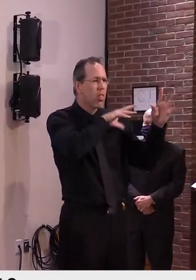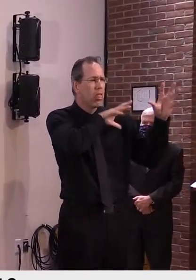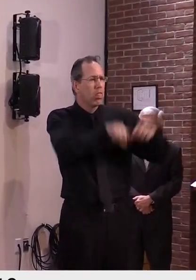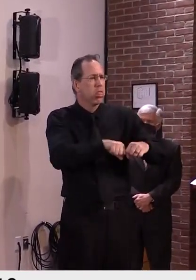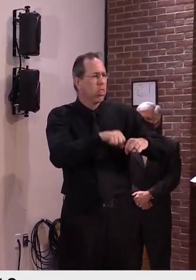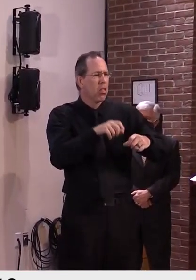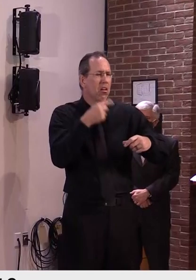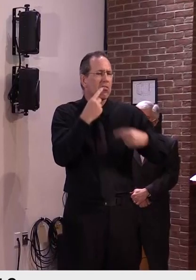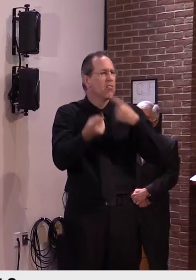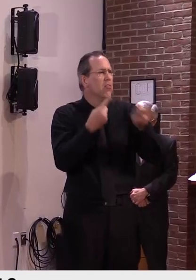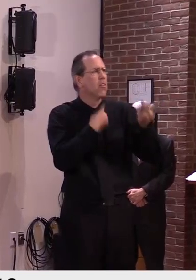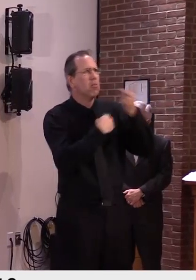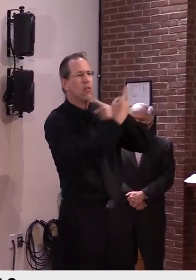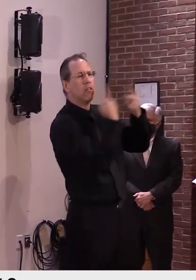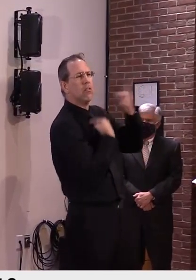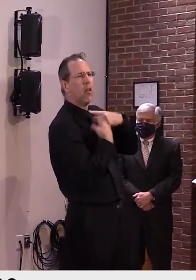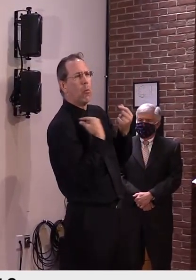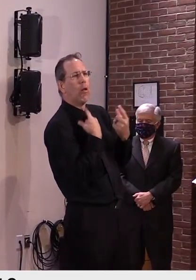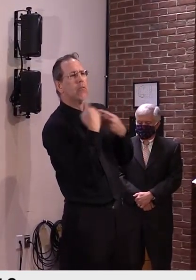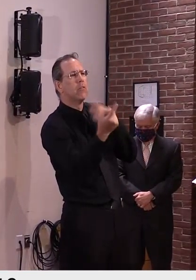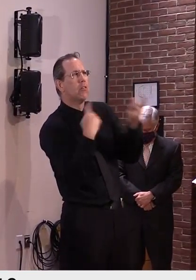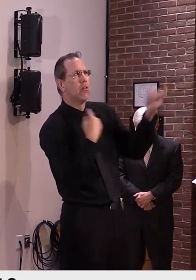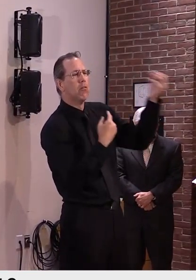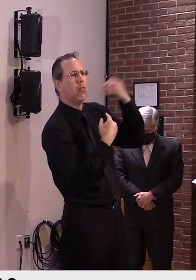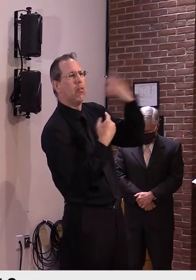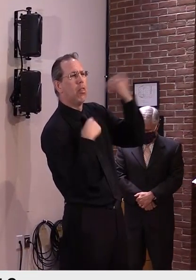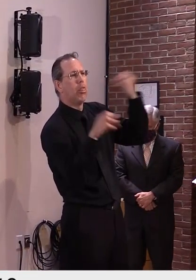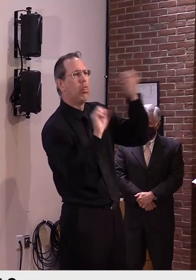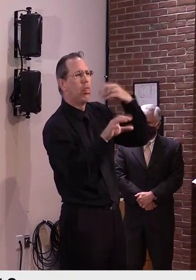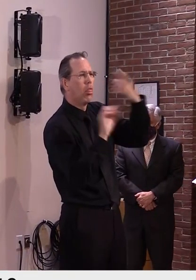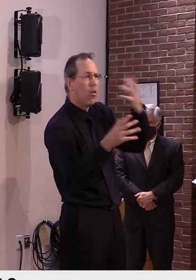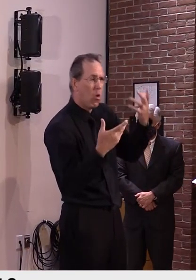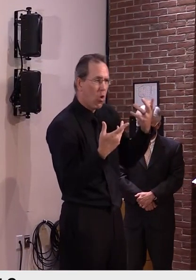guidance from the most recent CDC guidance?